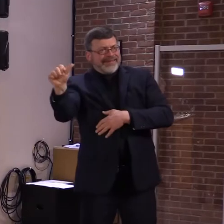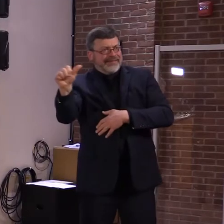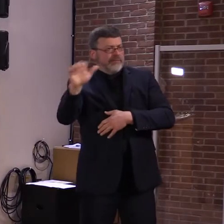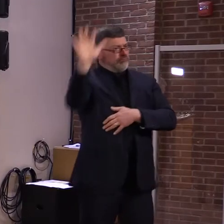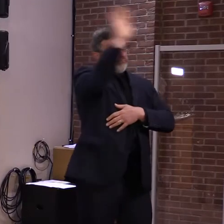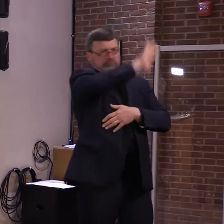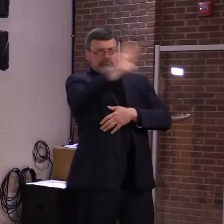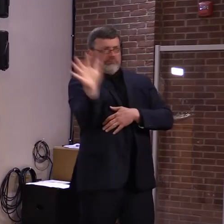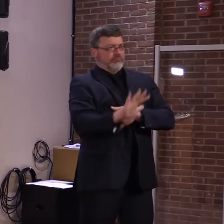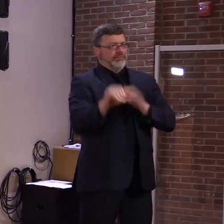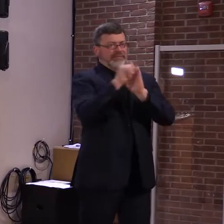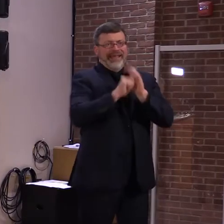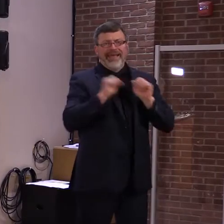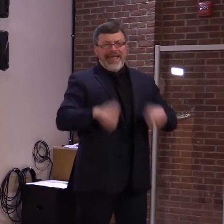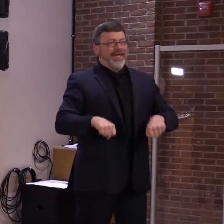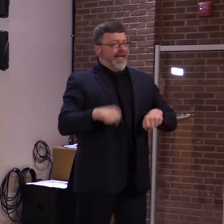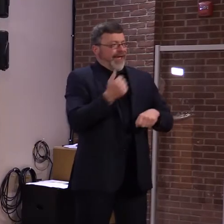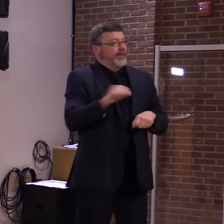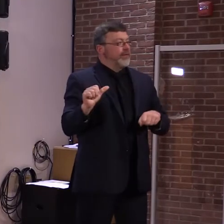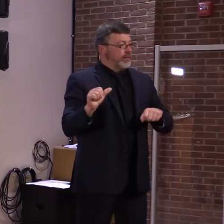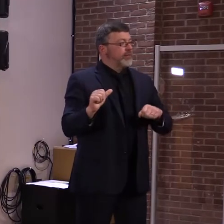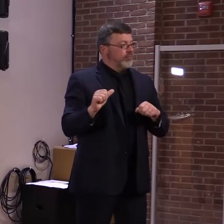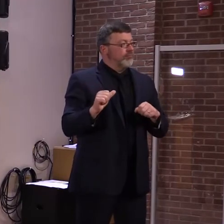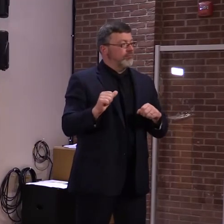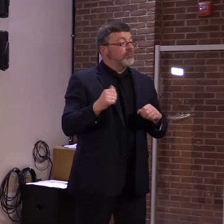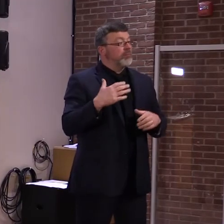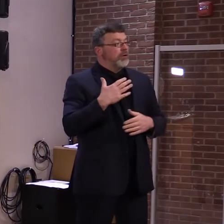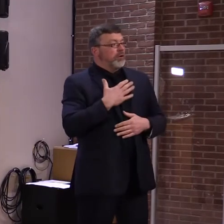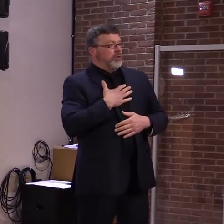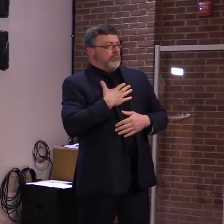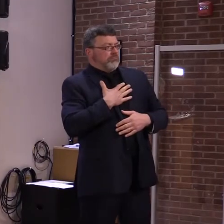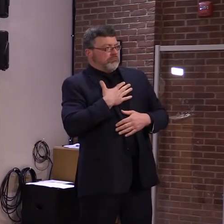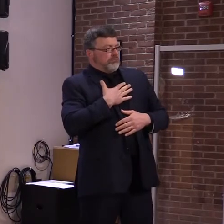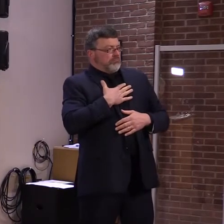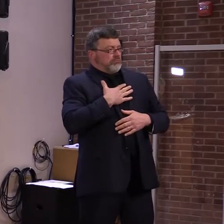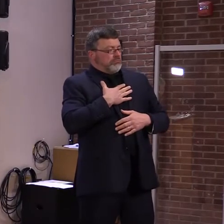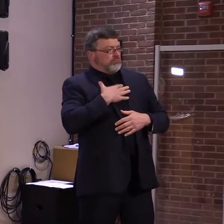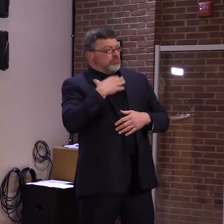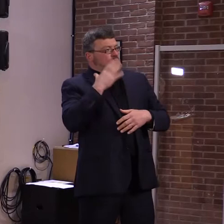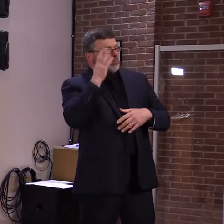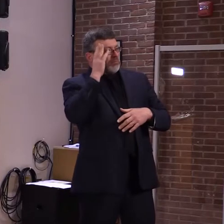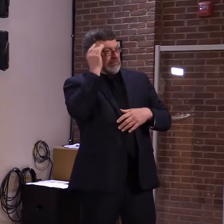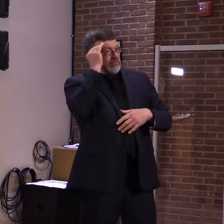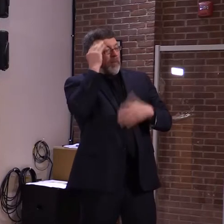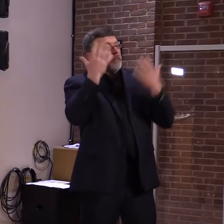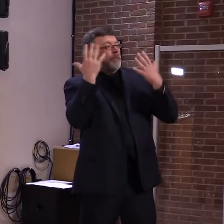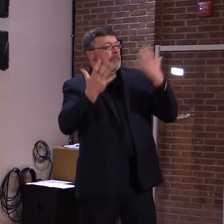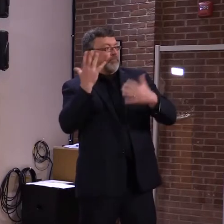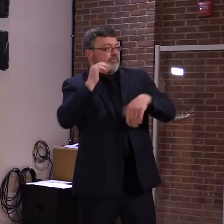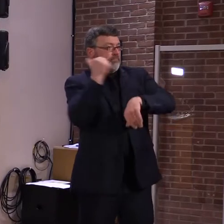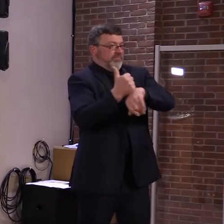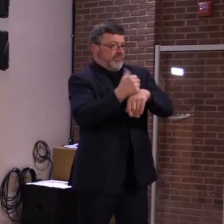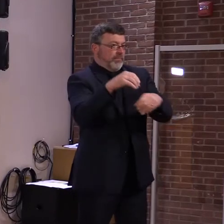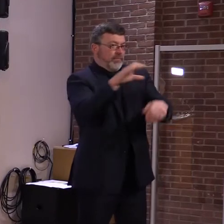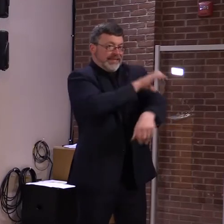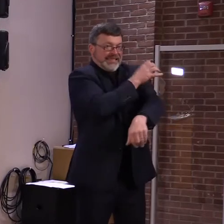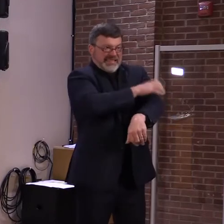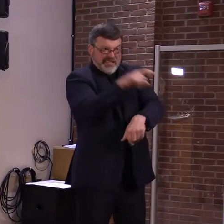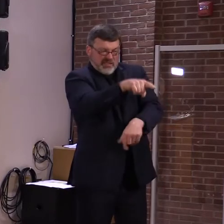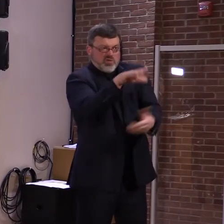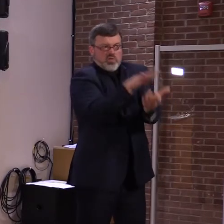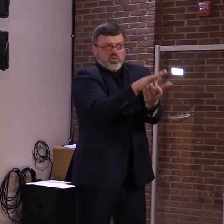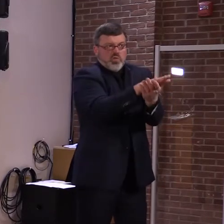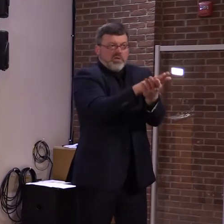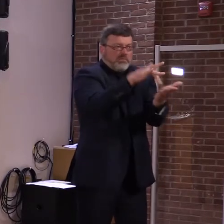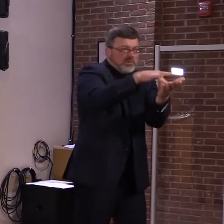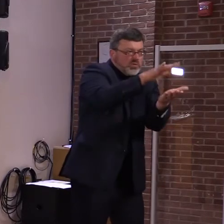make it more convenient for students, and all these sites will be open to the public. Next week, I will have